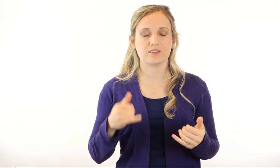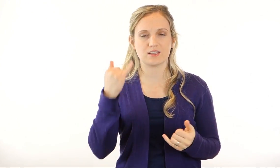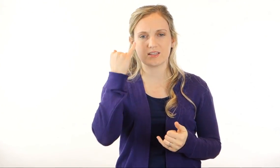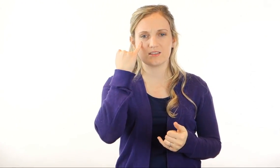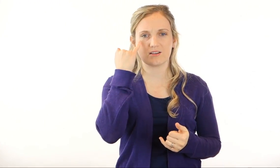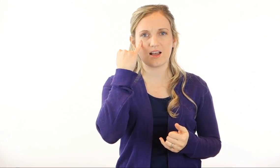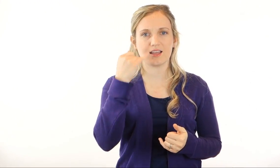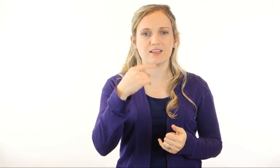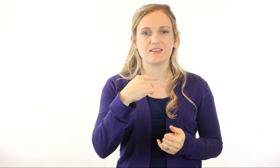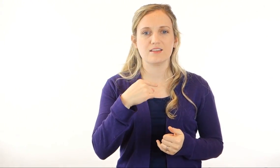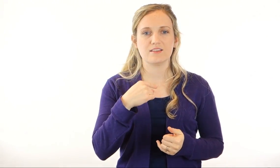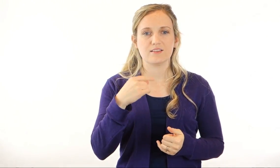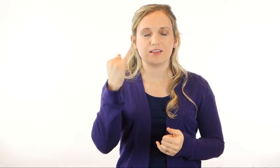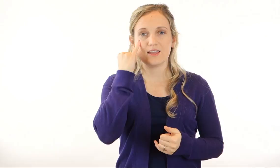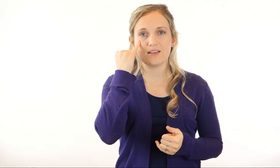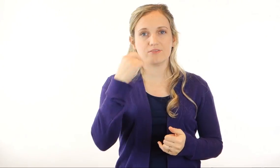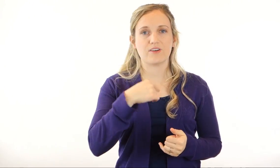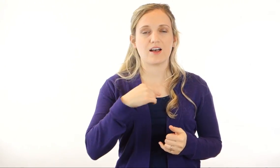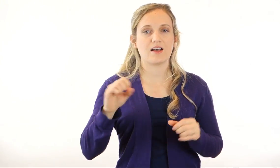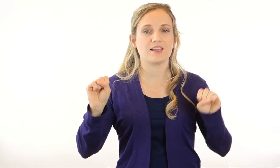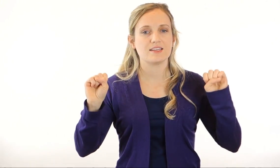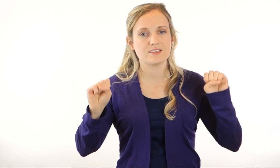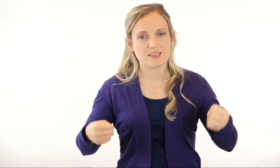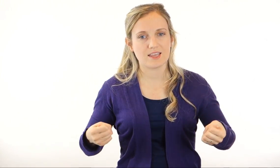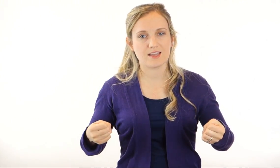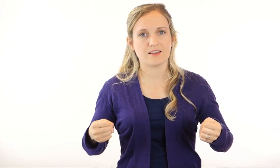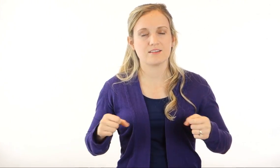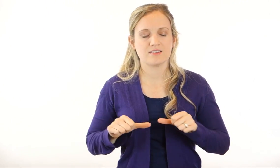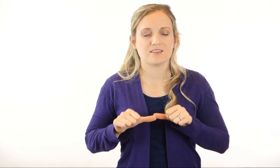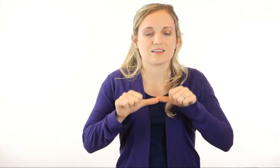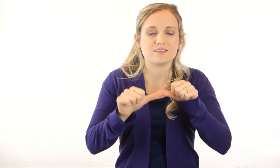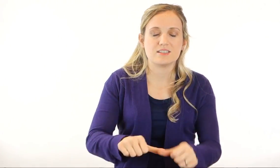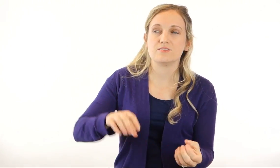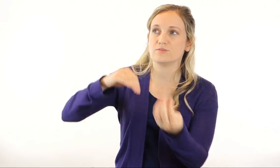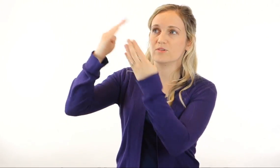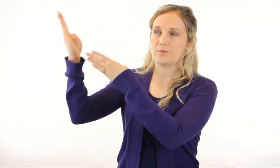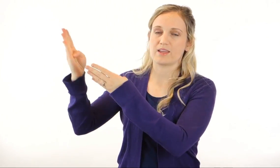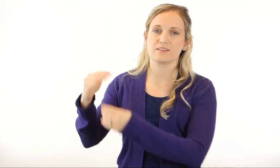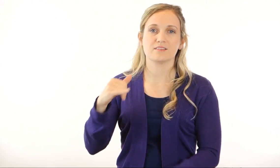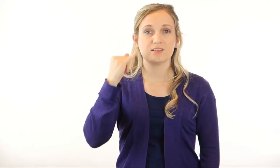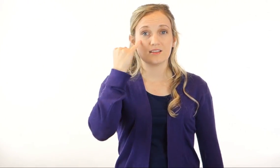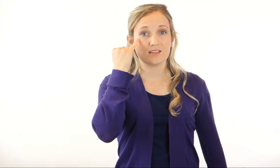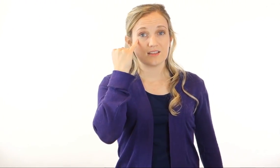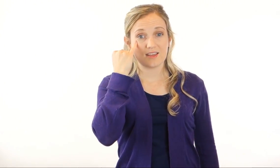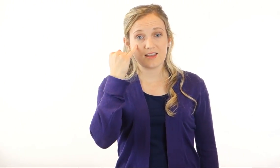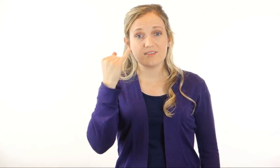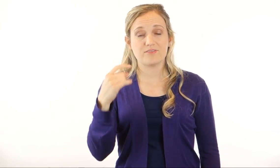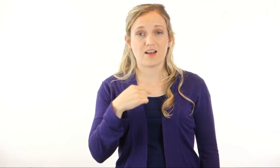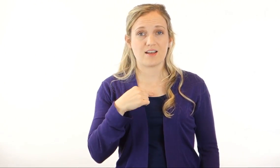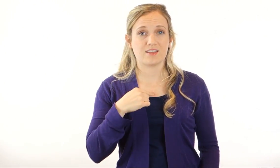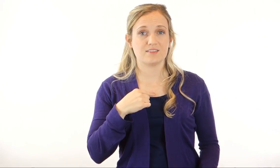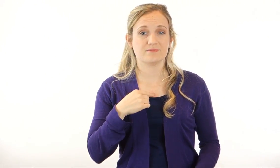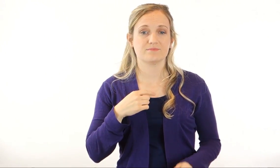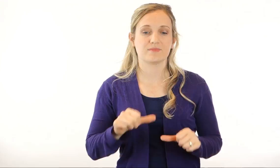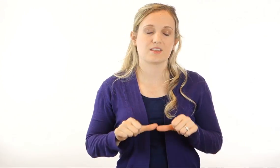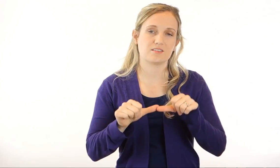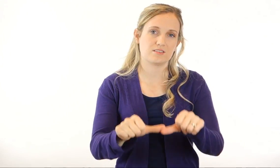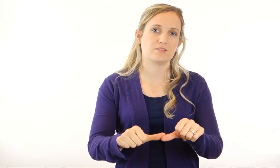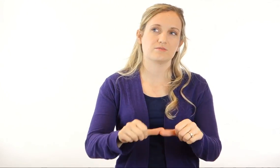add that in there. If I can continue to obey. If I continue